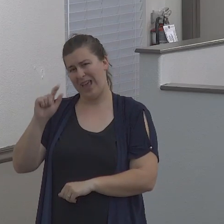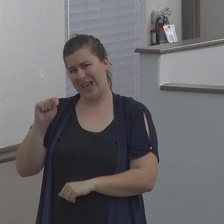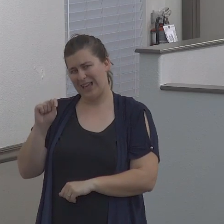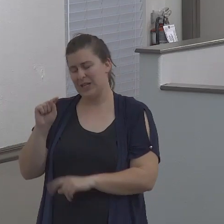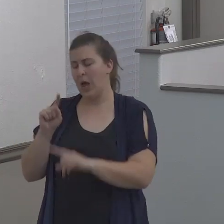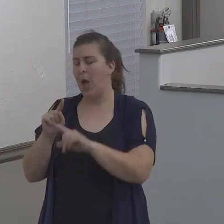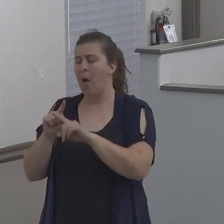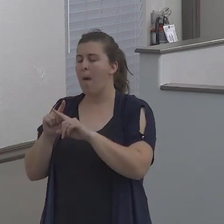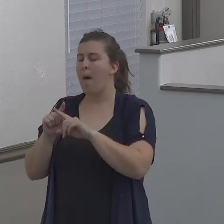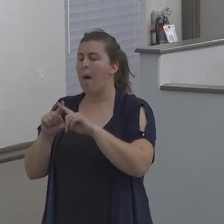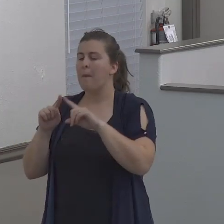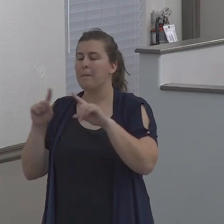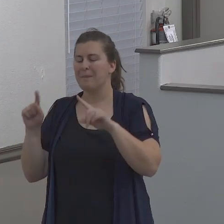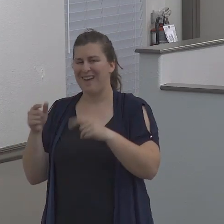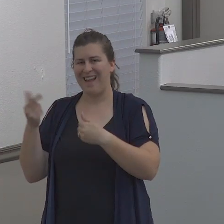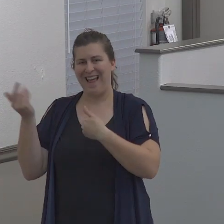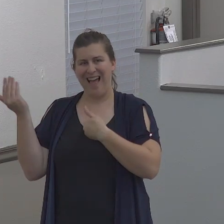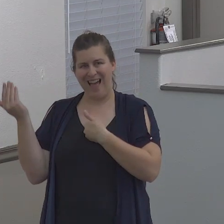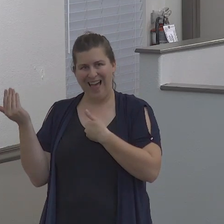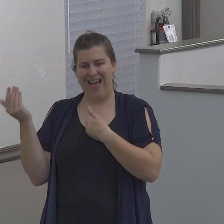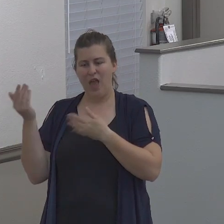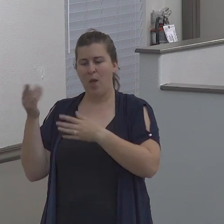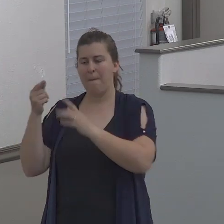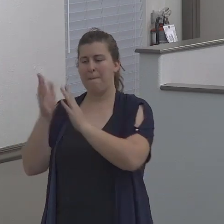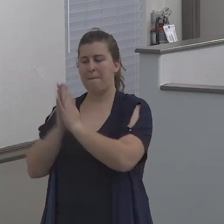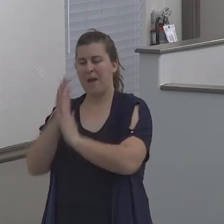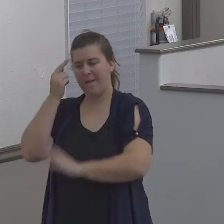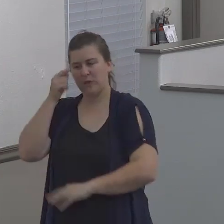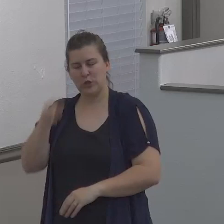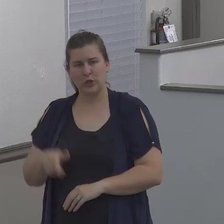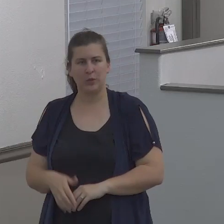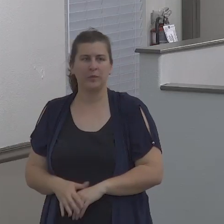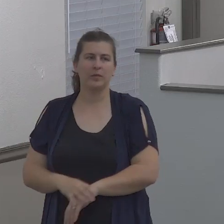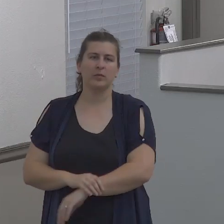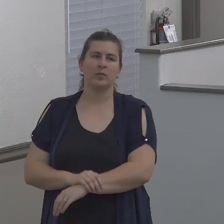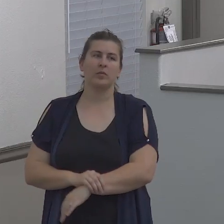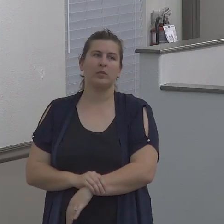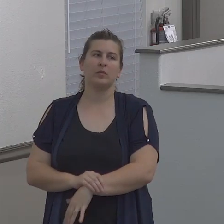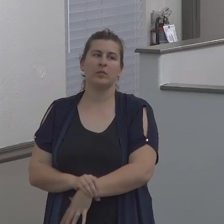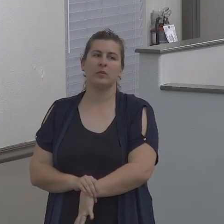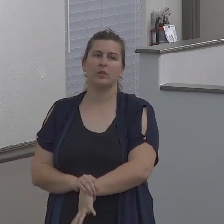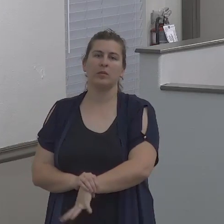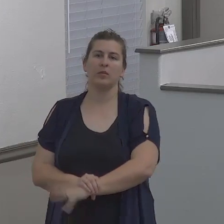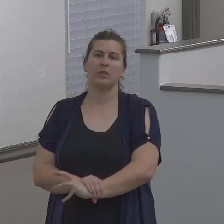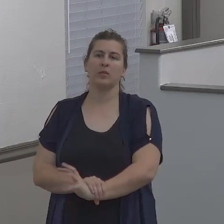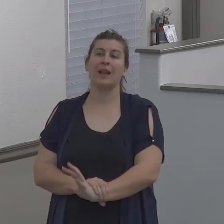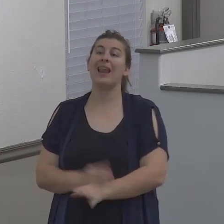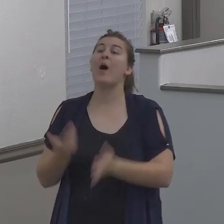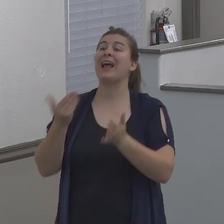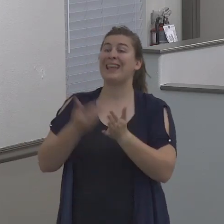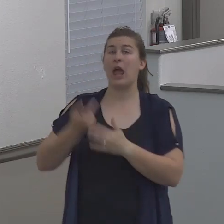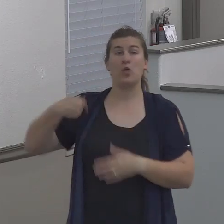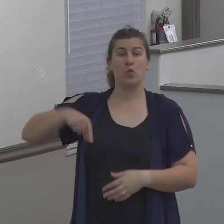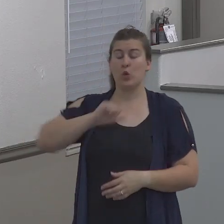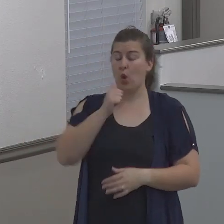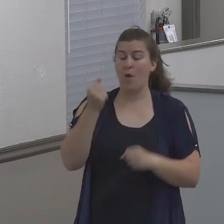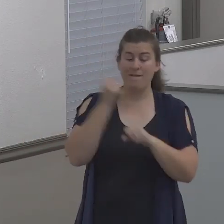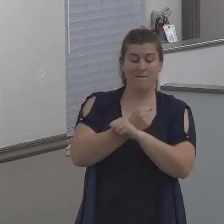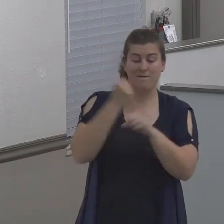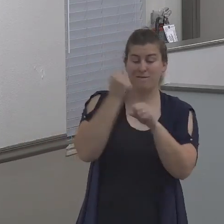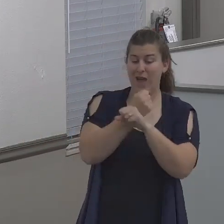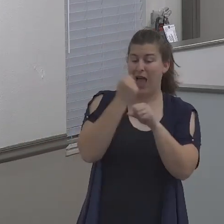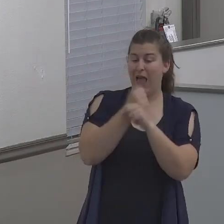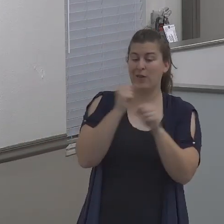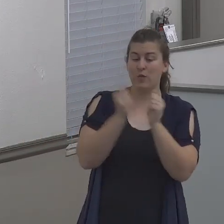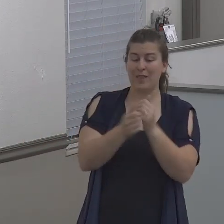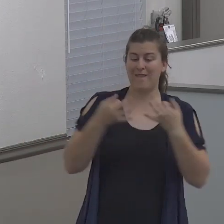you. Well, you know something, beloved? We can't fight the devil on our own. Again, we don't battle flesh